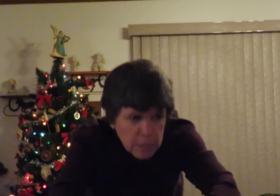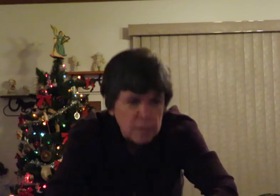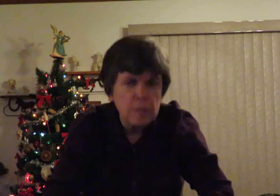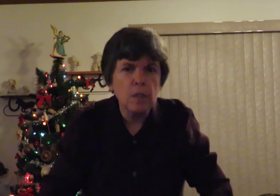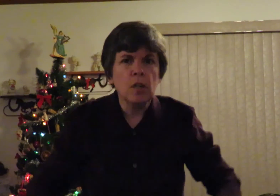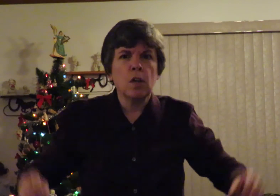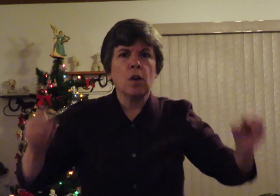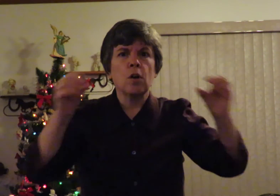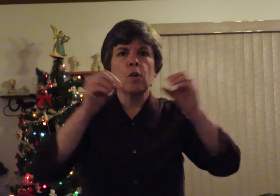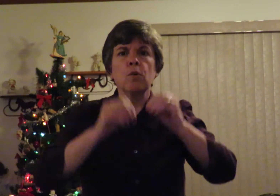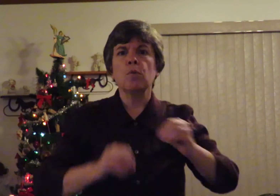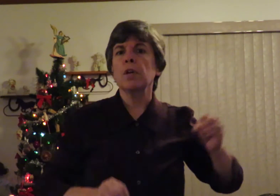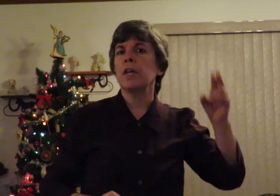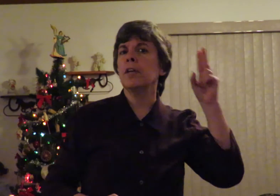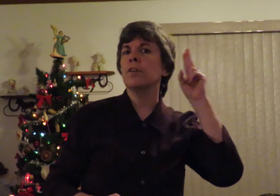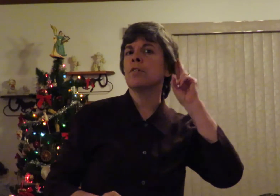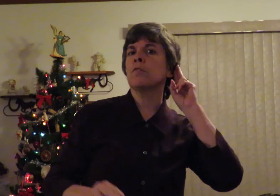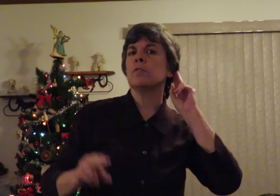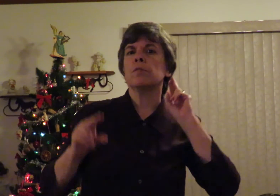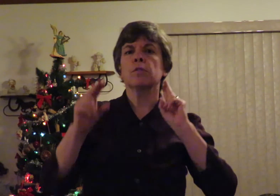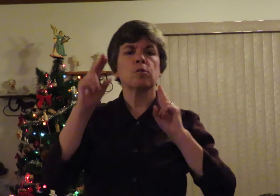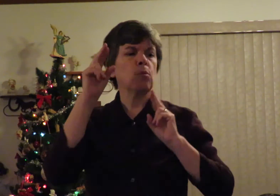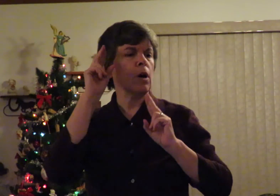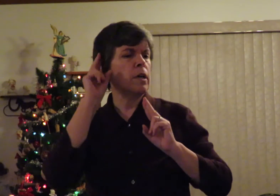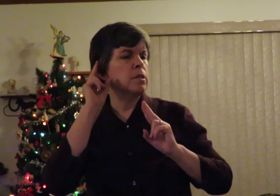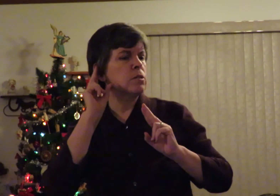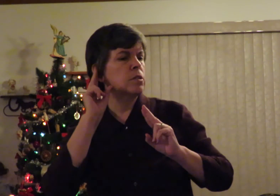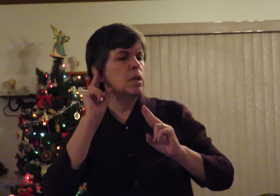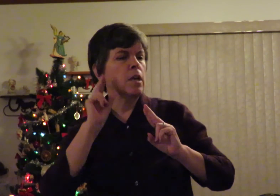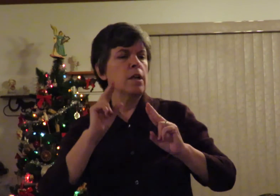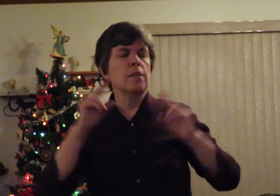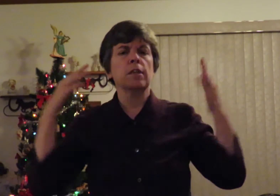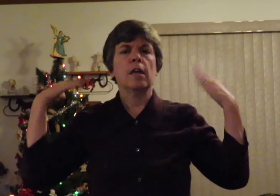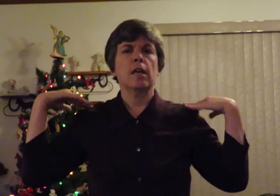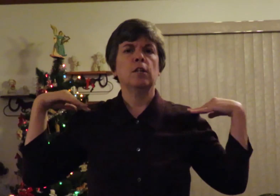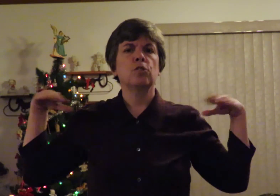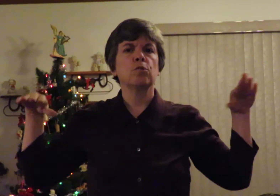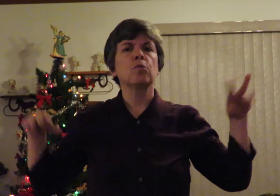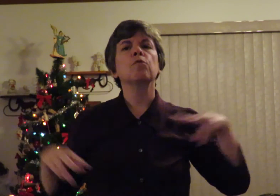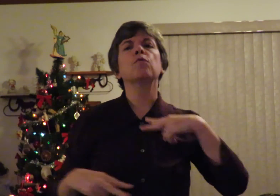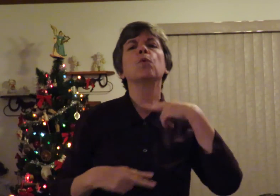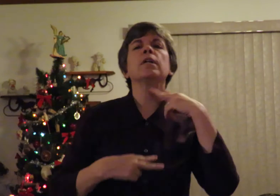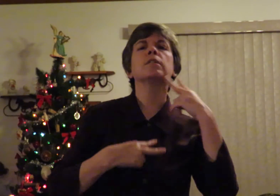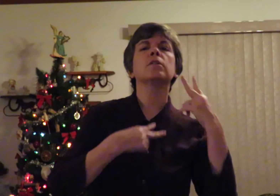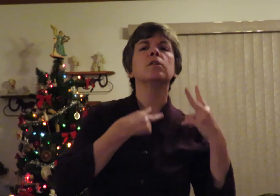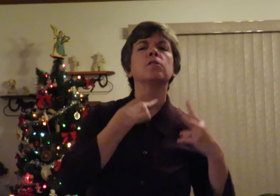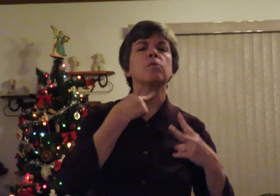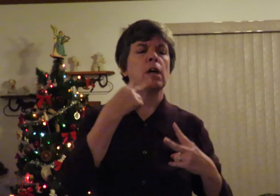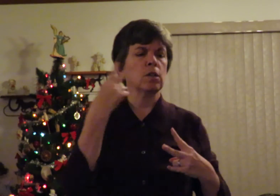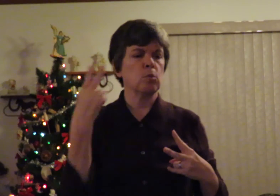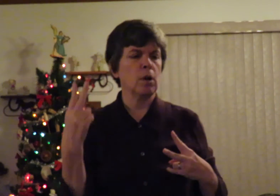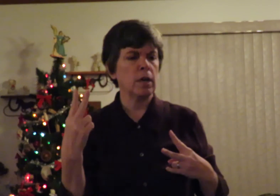knees, oh, here, do it twice. The angel voices, do that